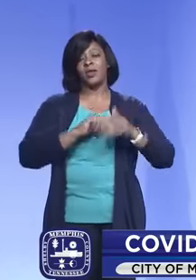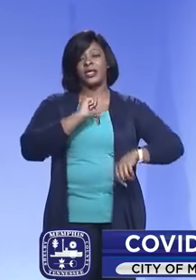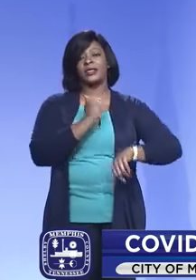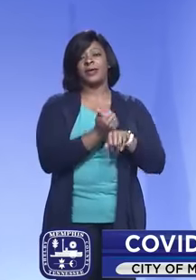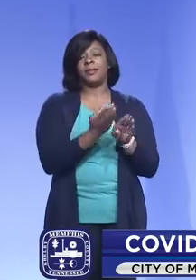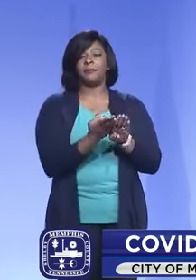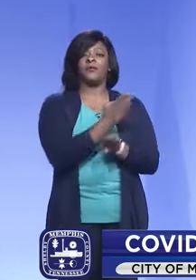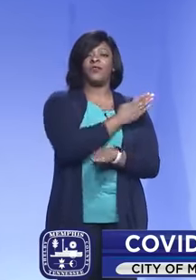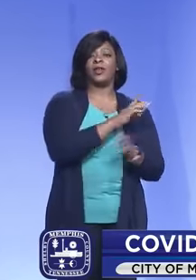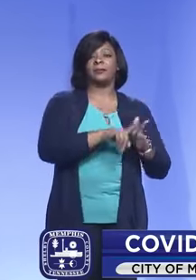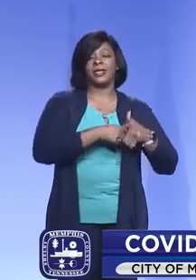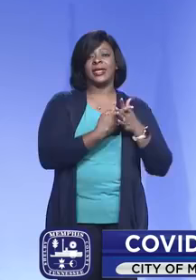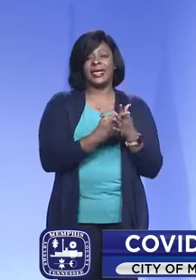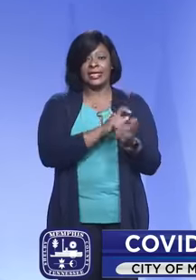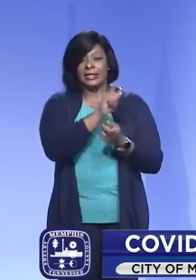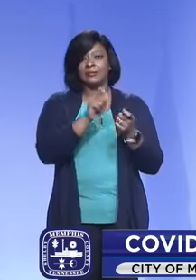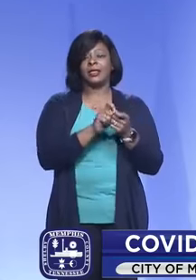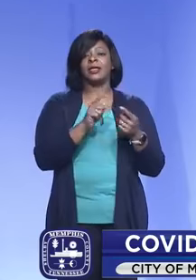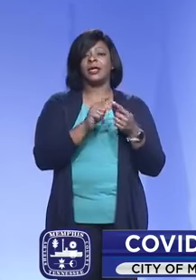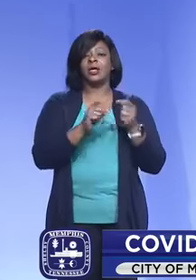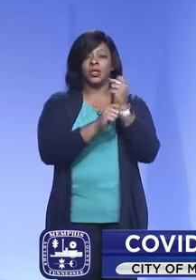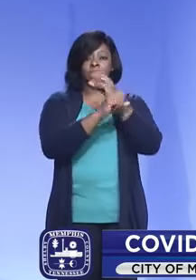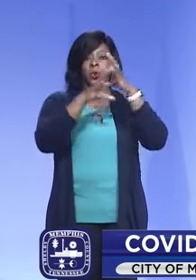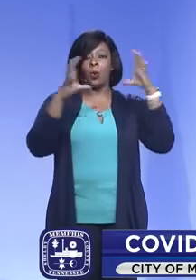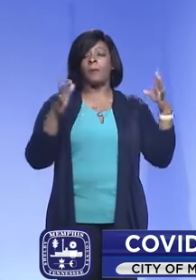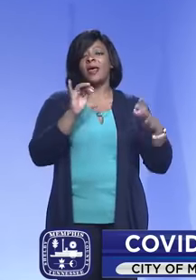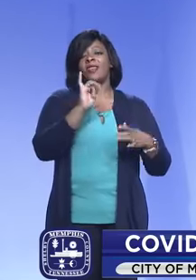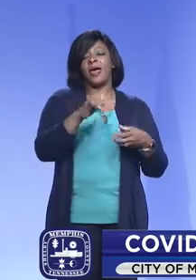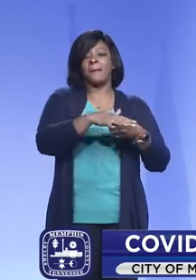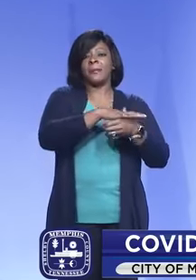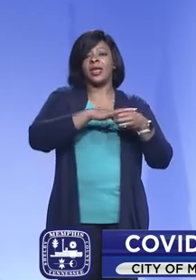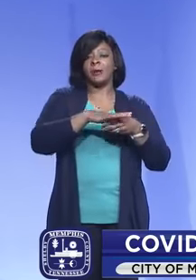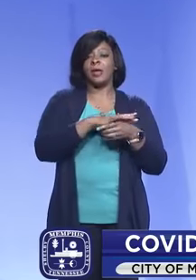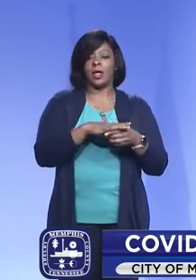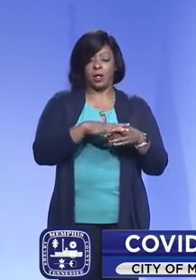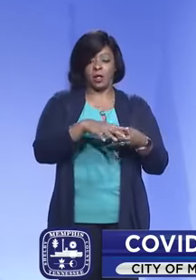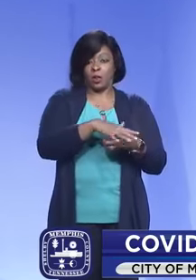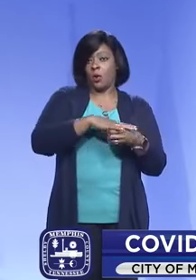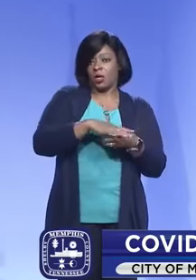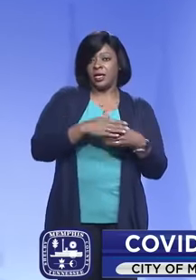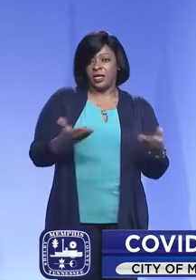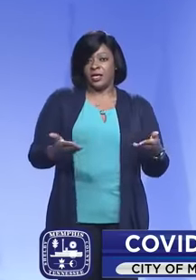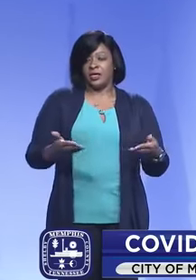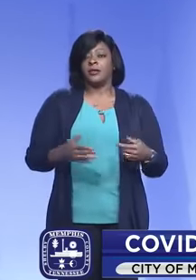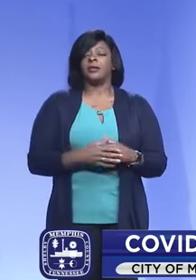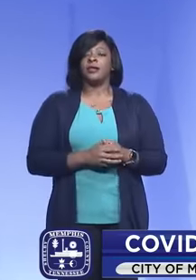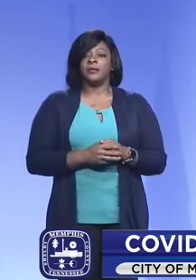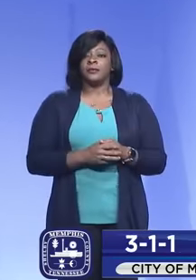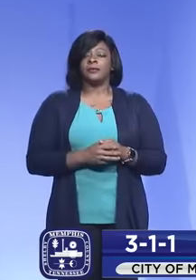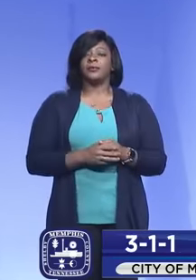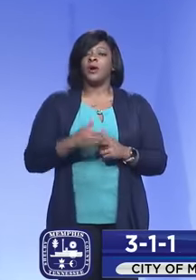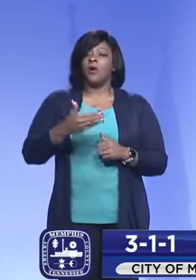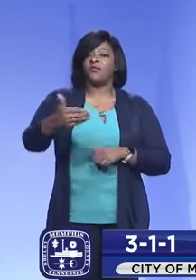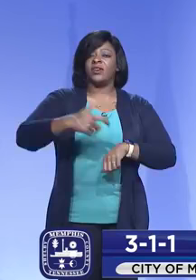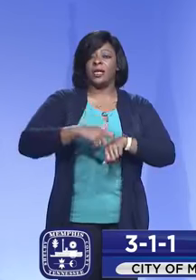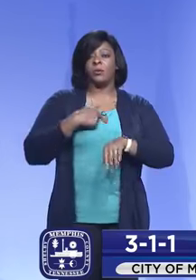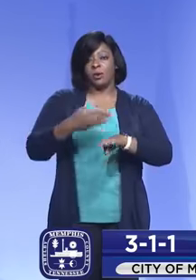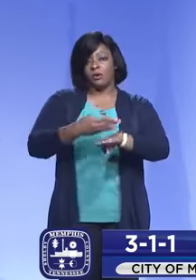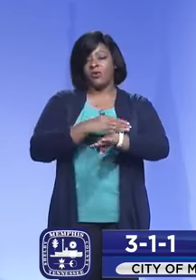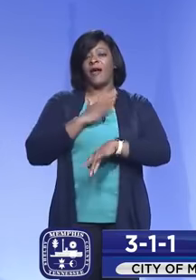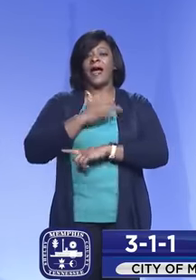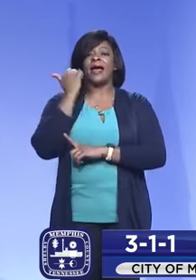in the beginning, specifically the scope of the pandemic locally, but also over time we have improved